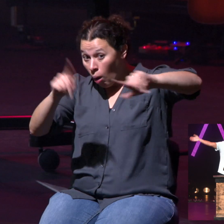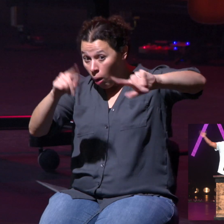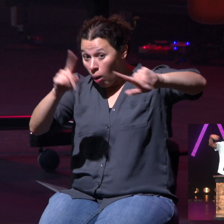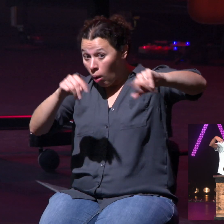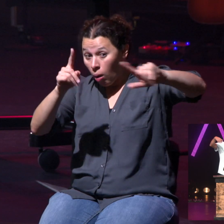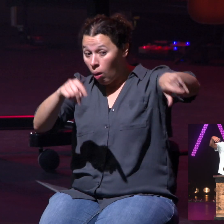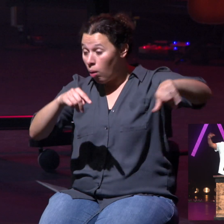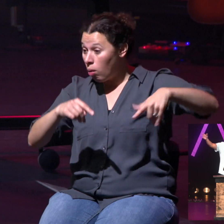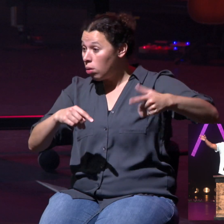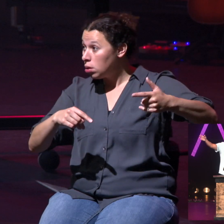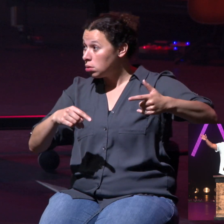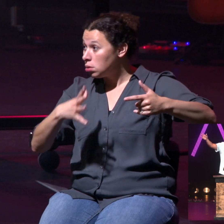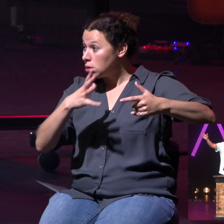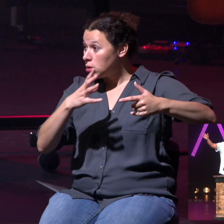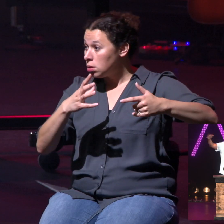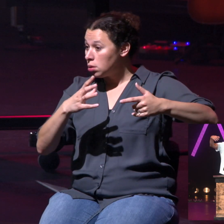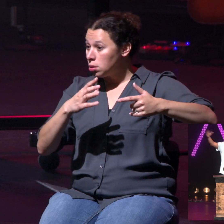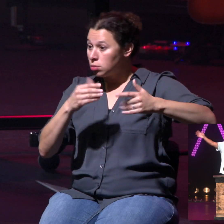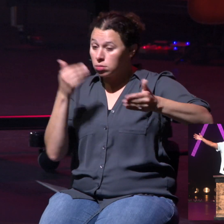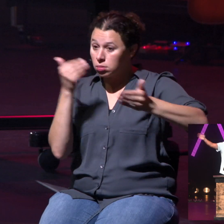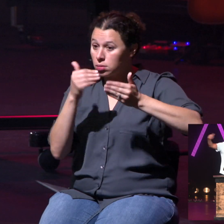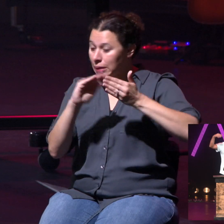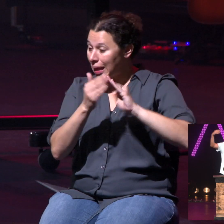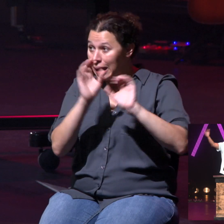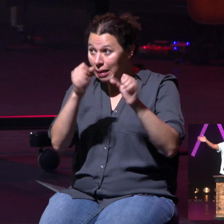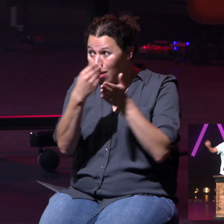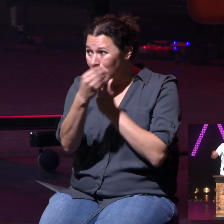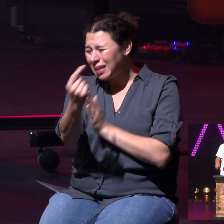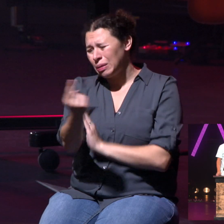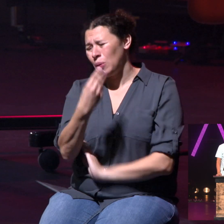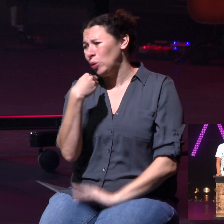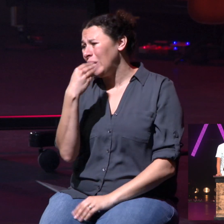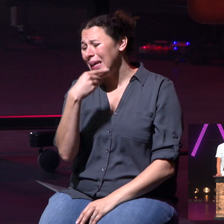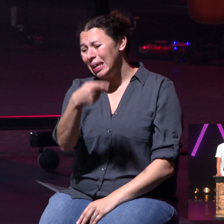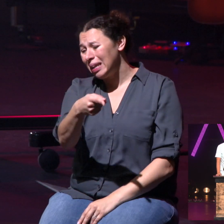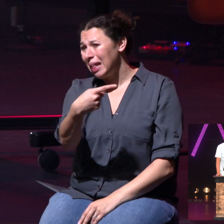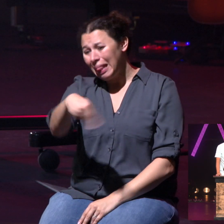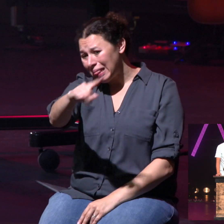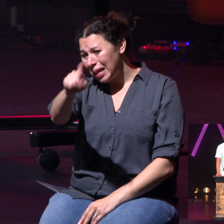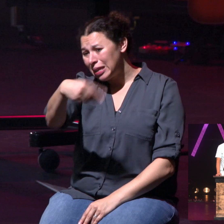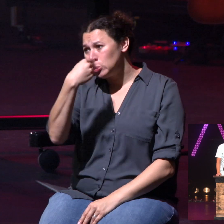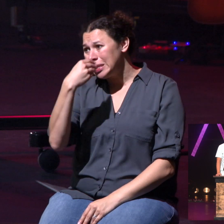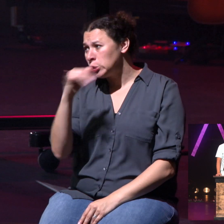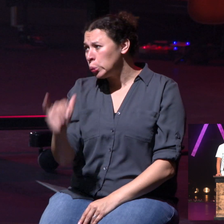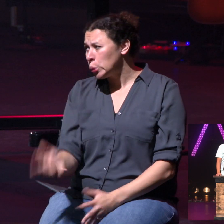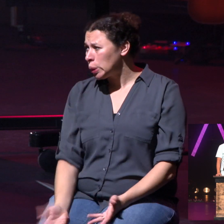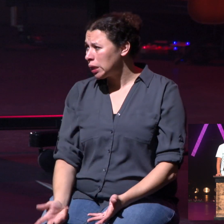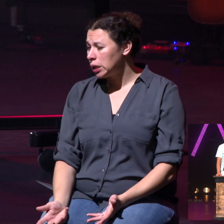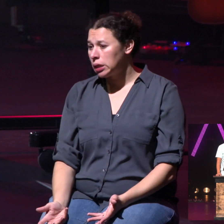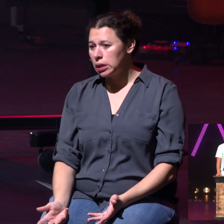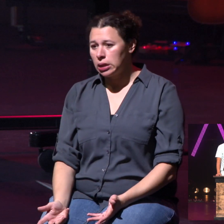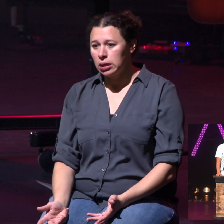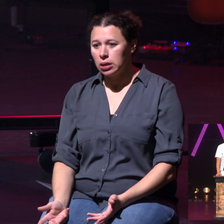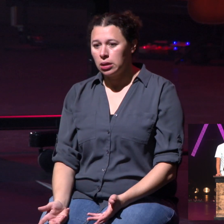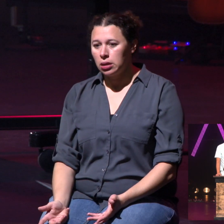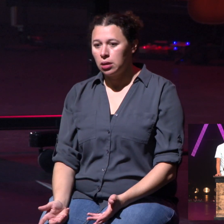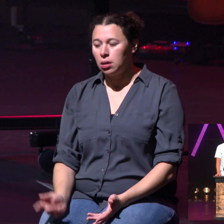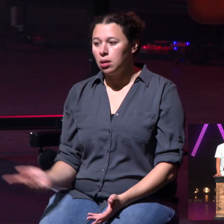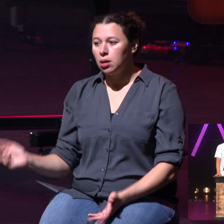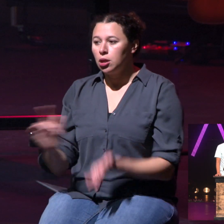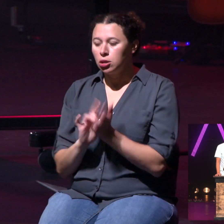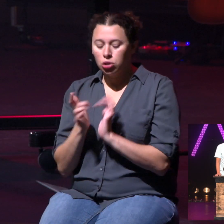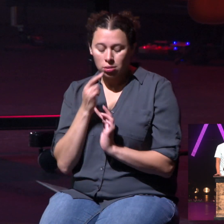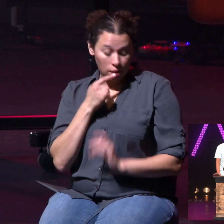surrounding countrysides and villages, and they can buy themselves something to eat. But Jesus answered them, you give them something to